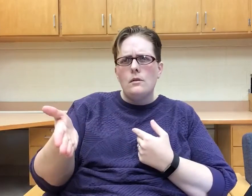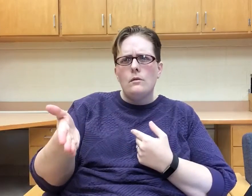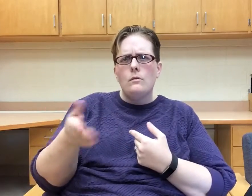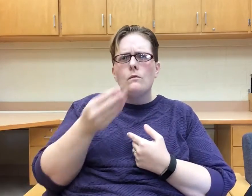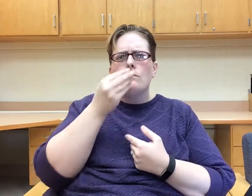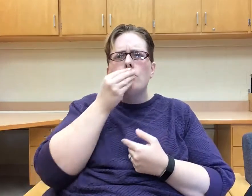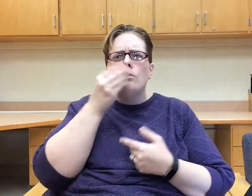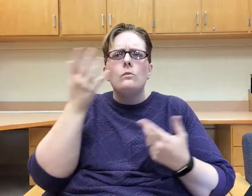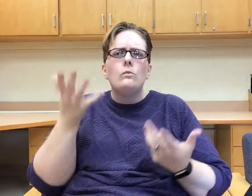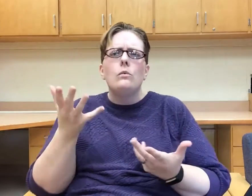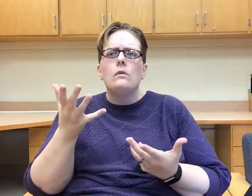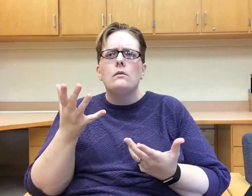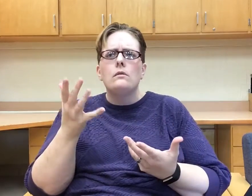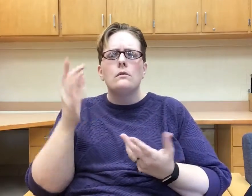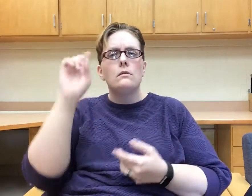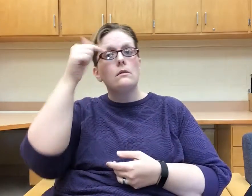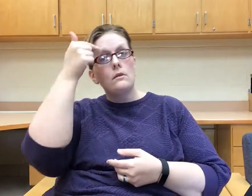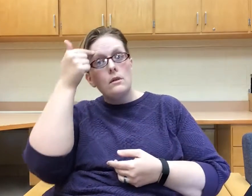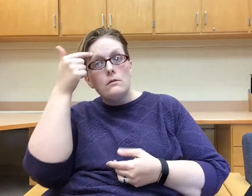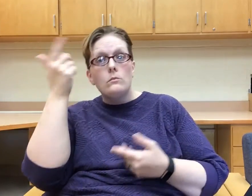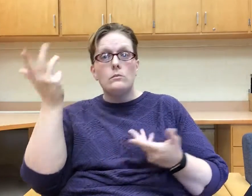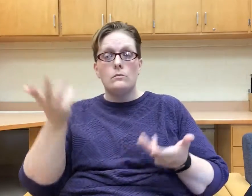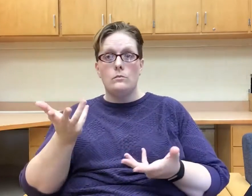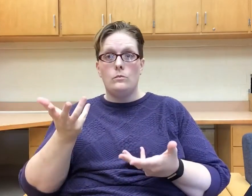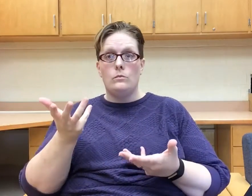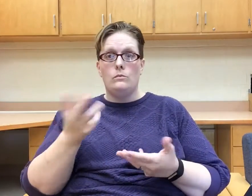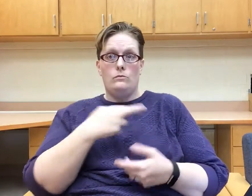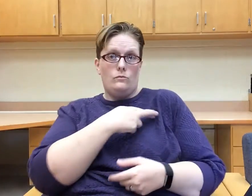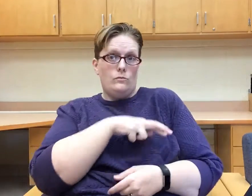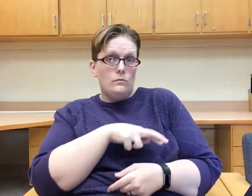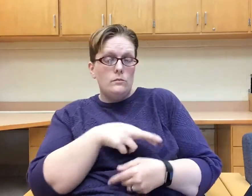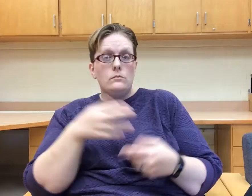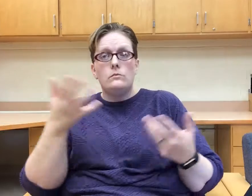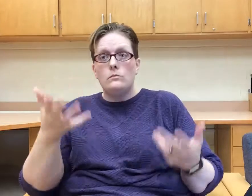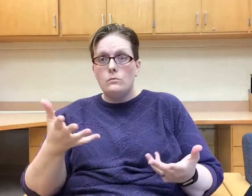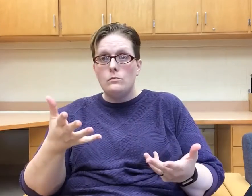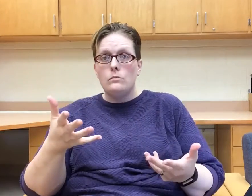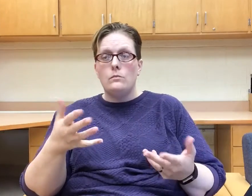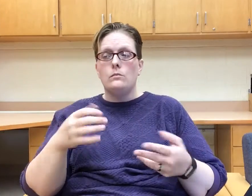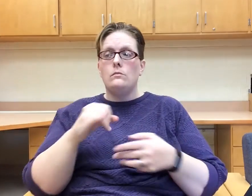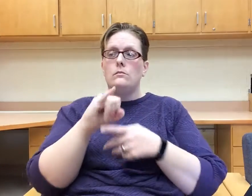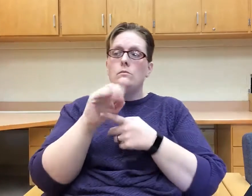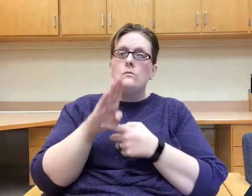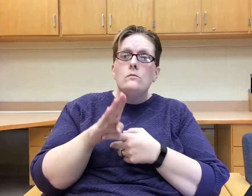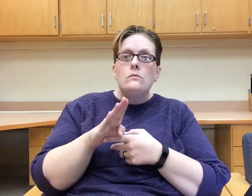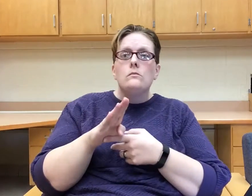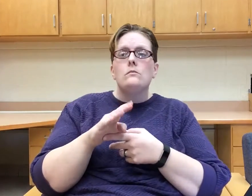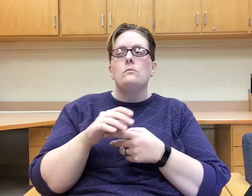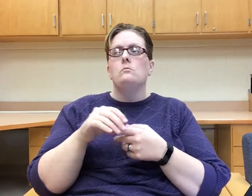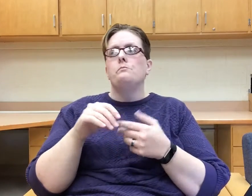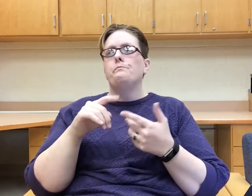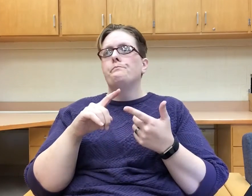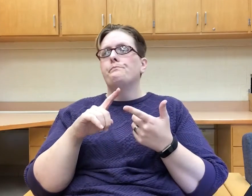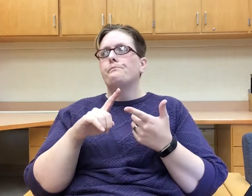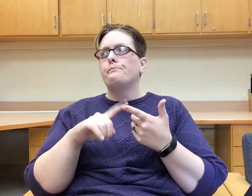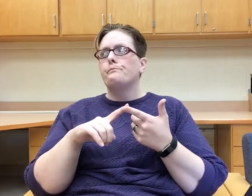looking at people who live there. What kind of food do they eat? What religion do they have? What government? What kind of